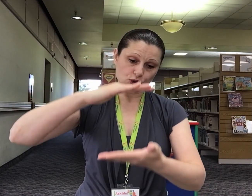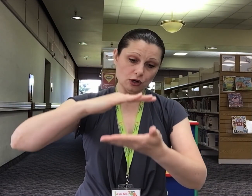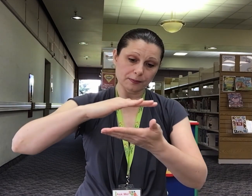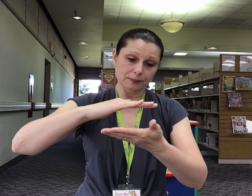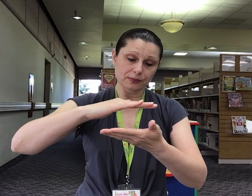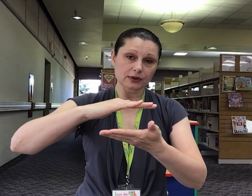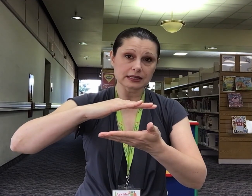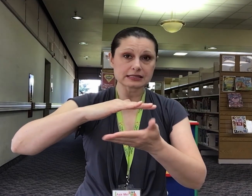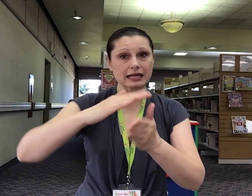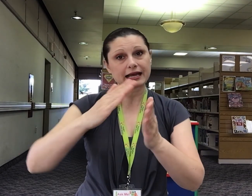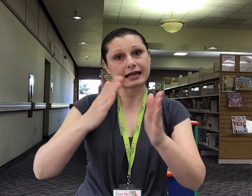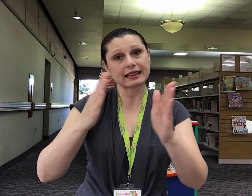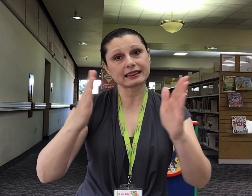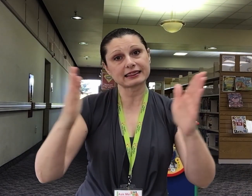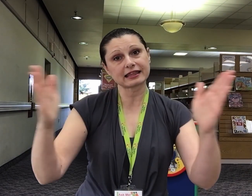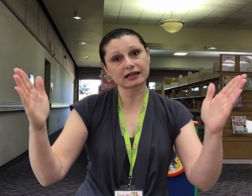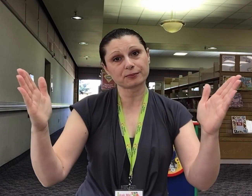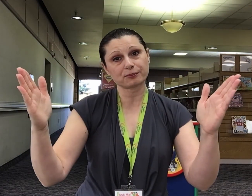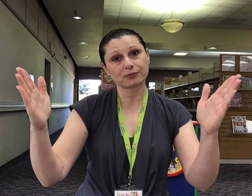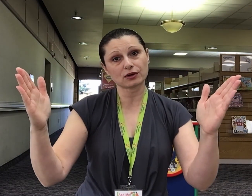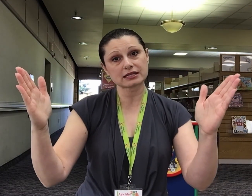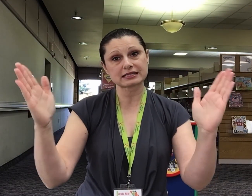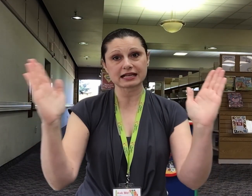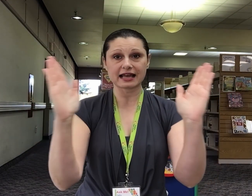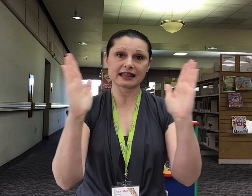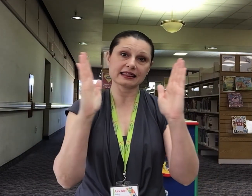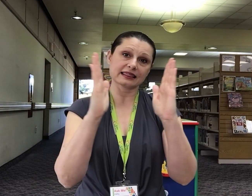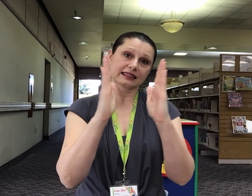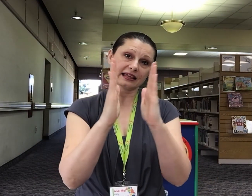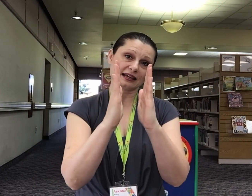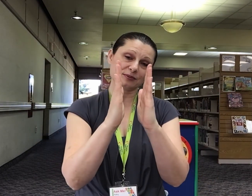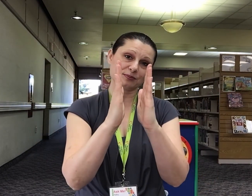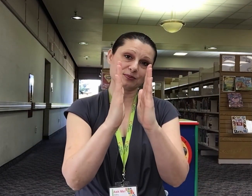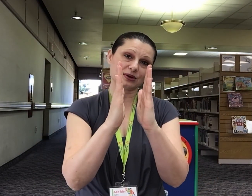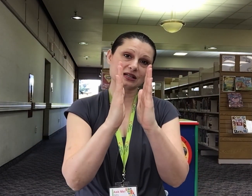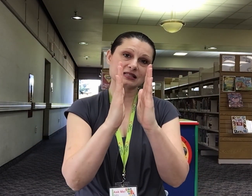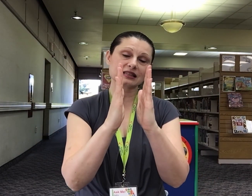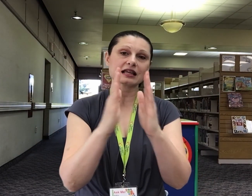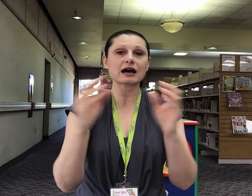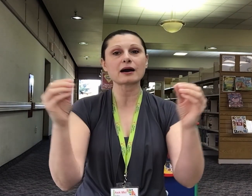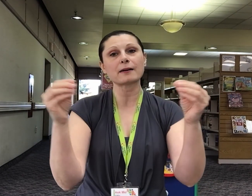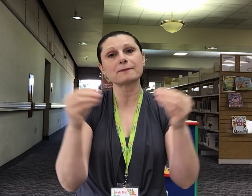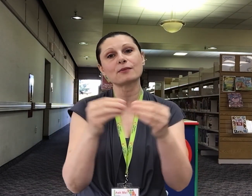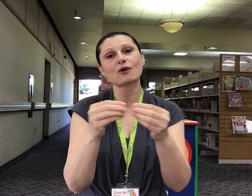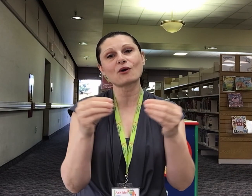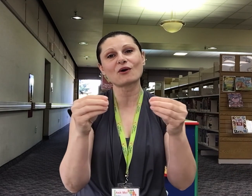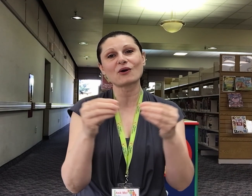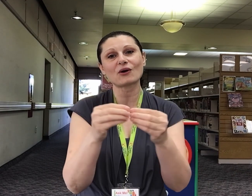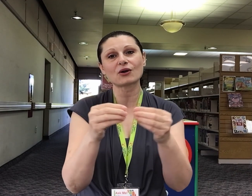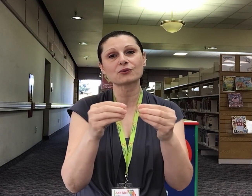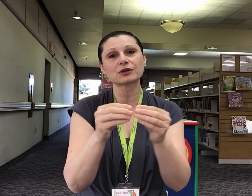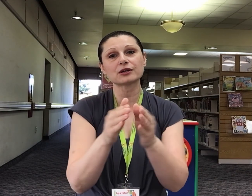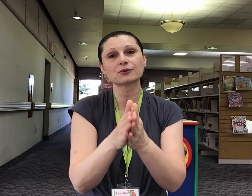short books and thick books and thin books. The more we